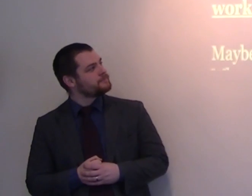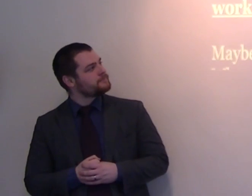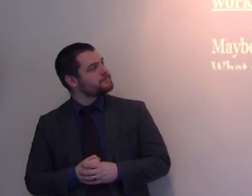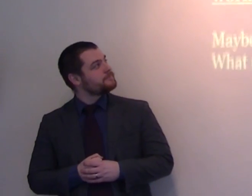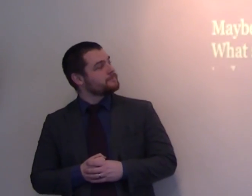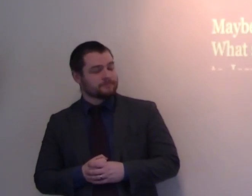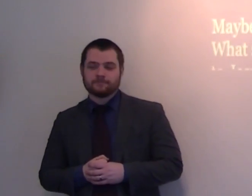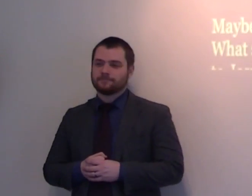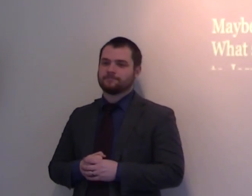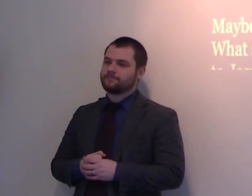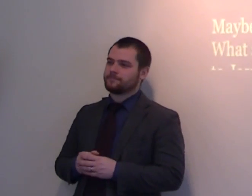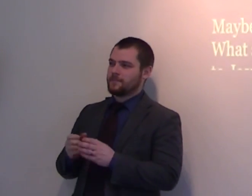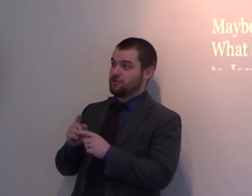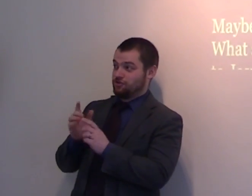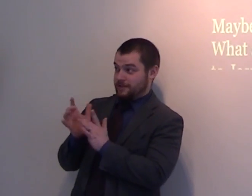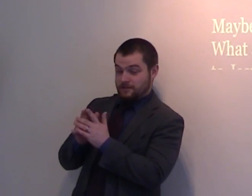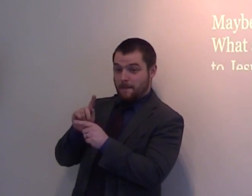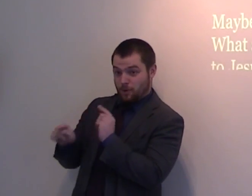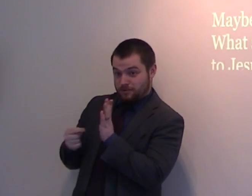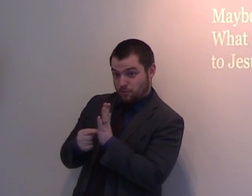I see Christ's work.